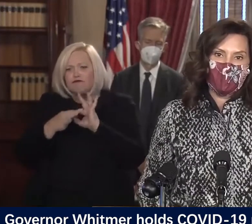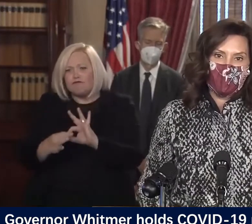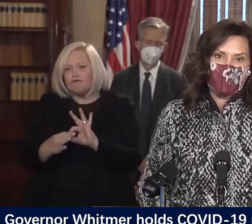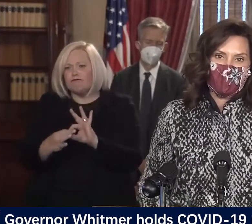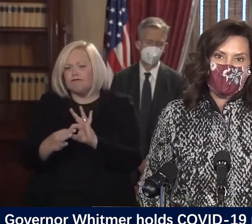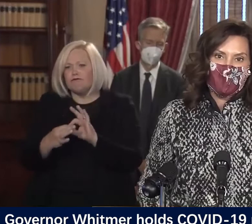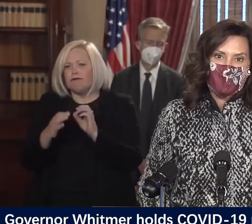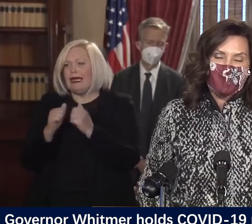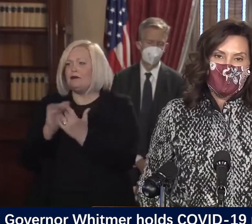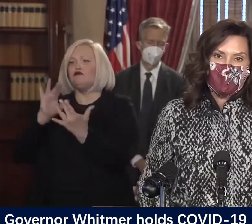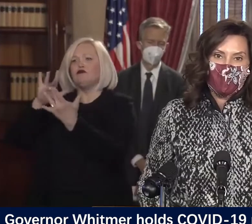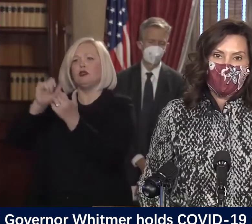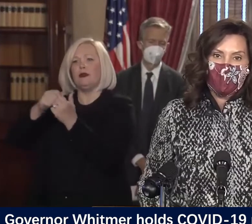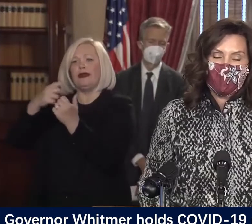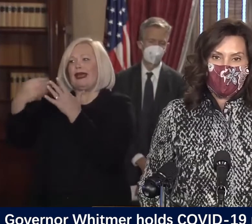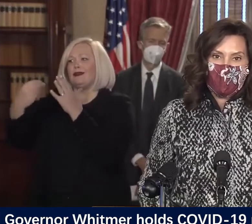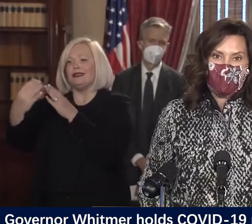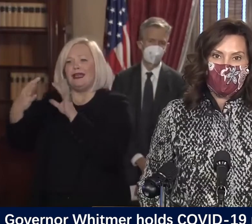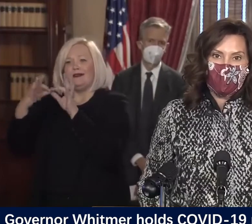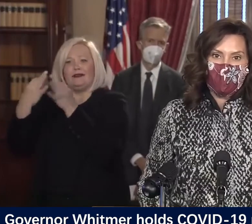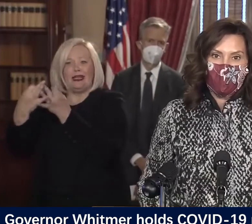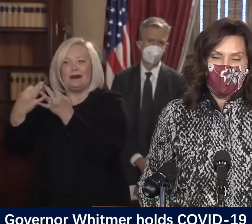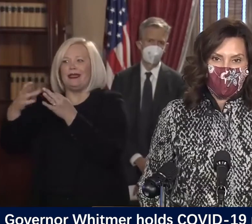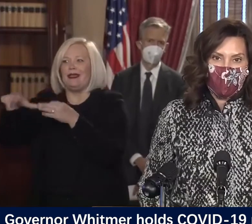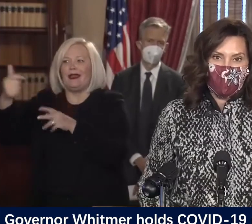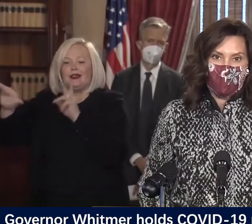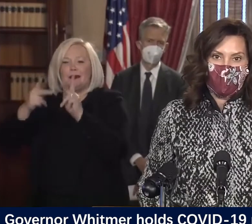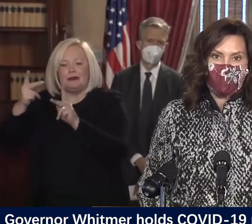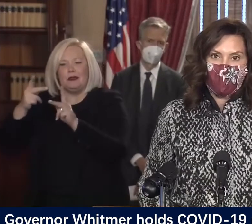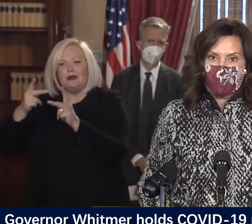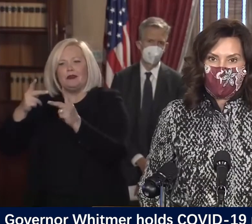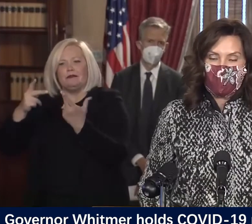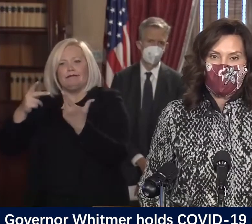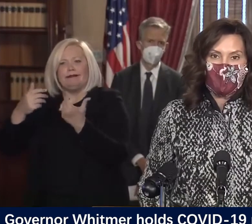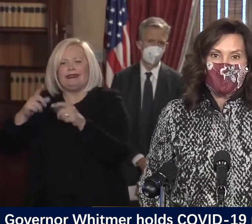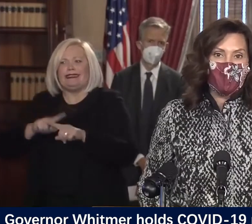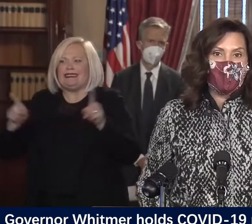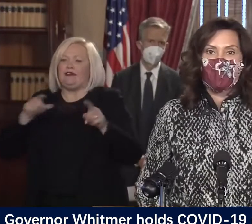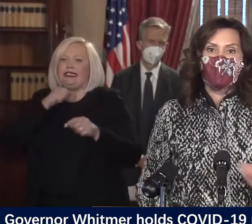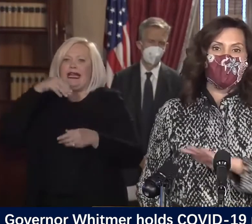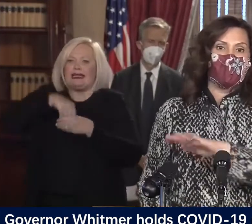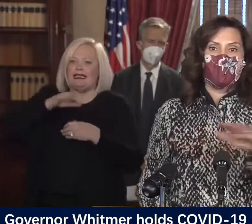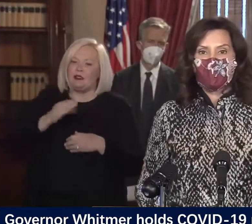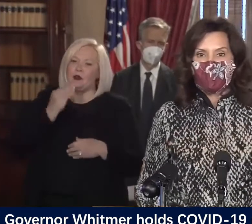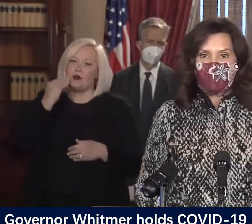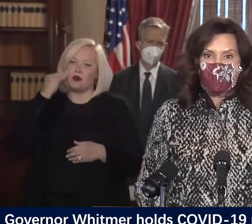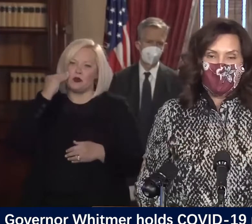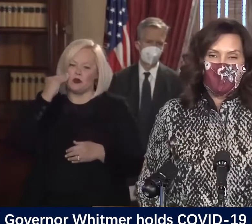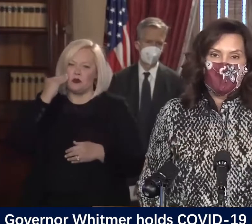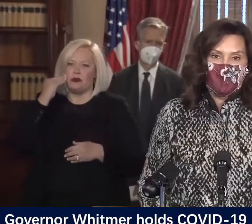in other ways. So regardless of when the 12 days, what we see,